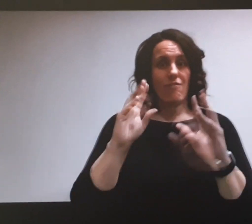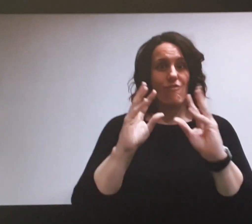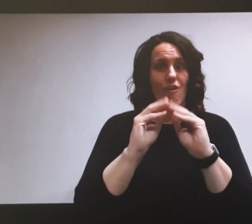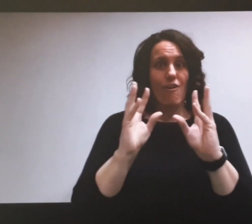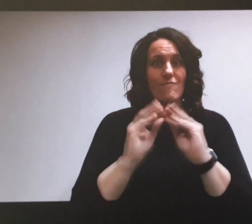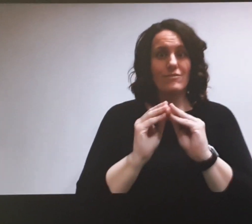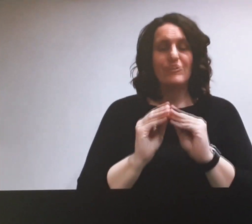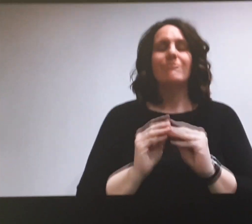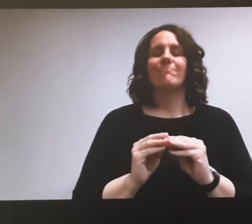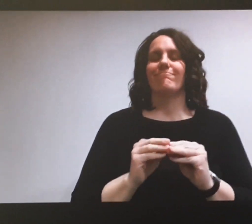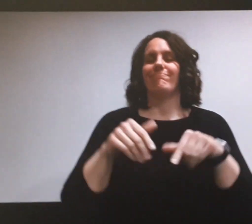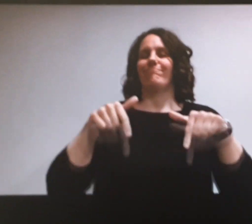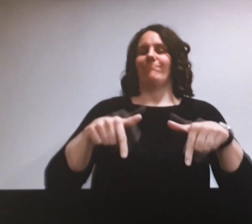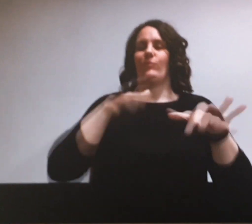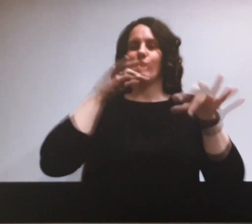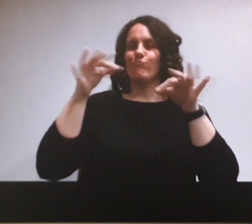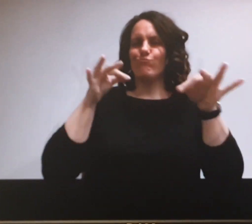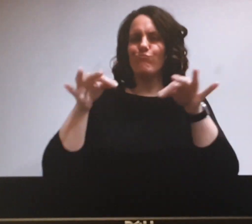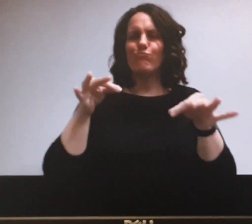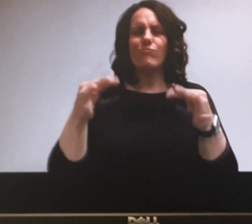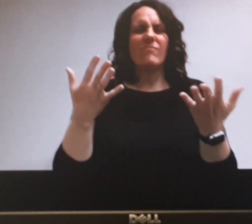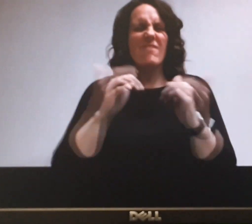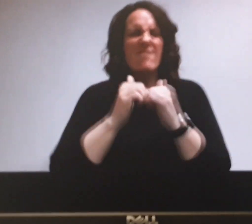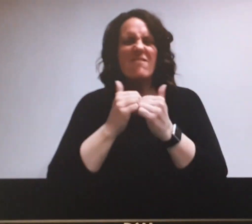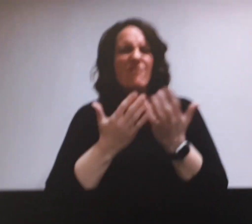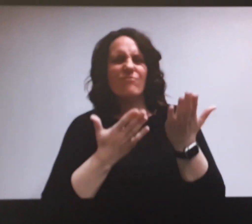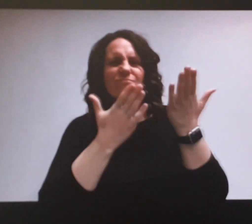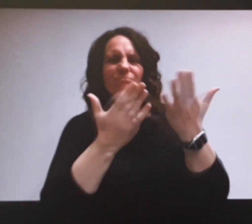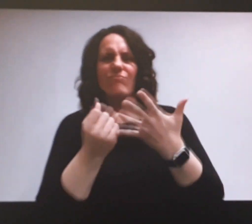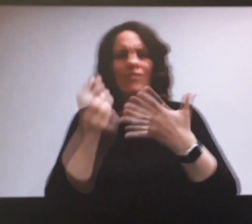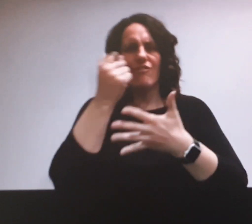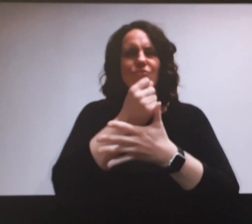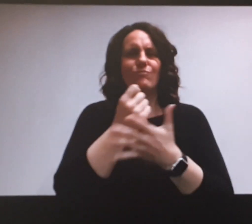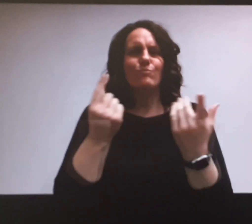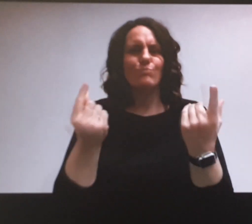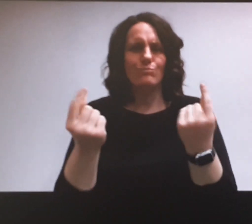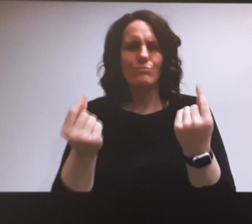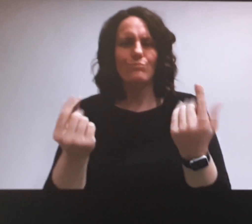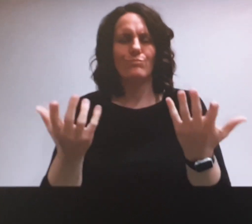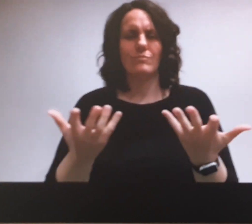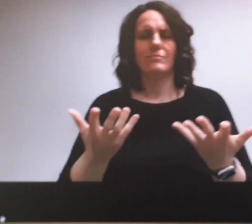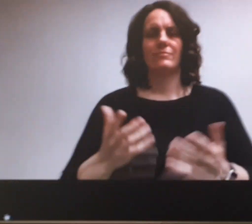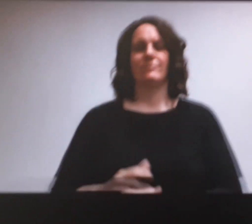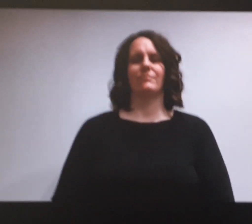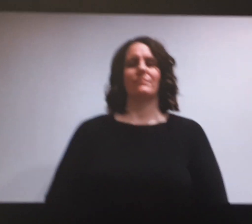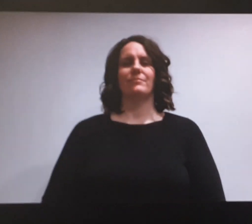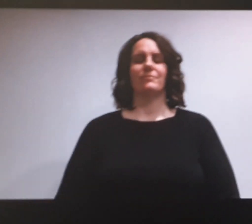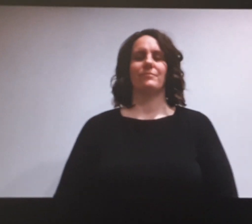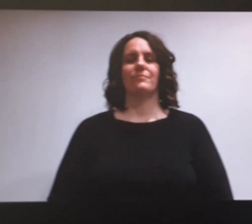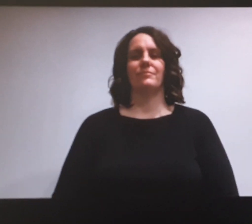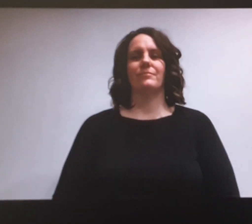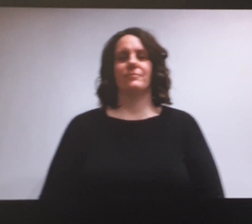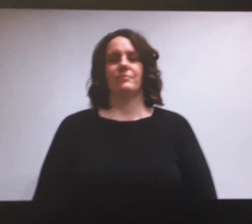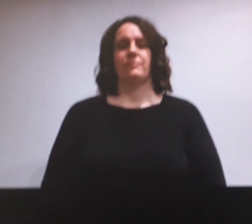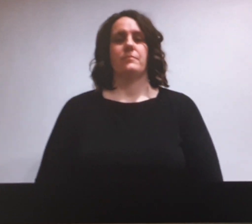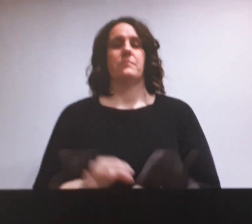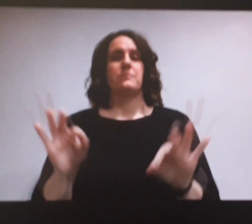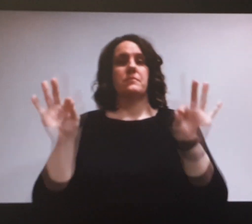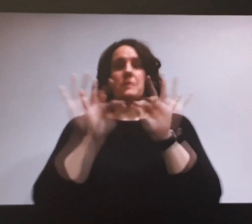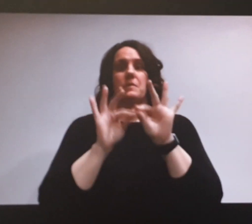So, do you want a recommendation for an NAD conference and to determine how to make it a